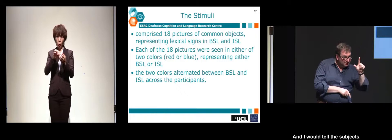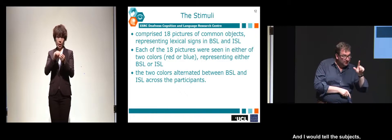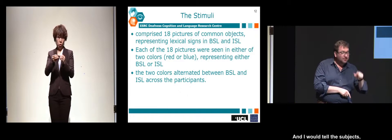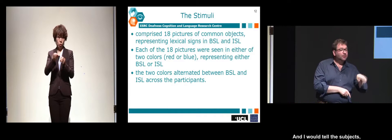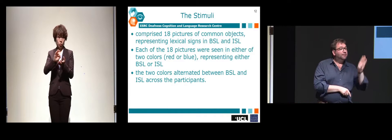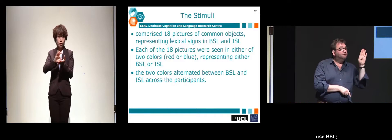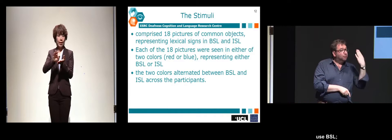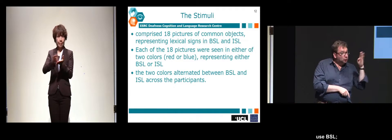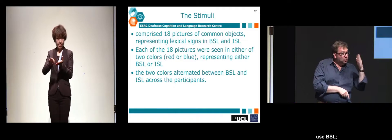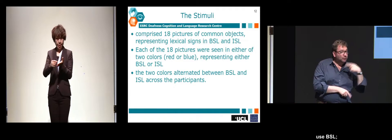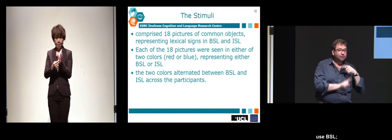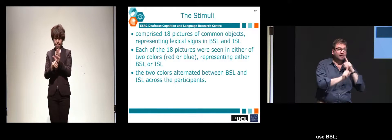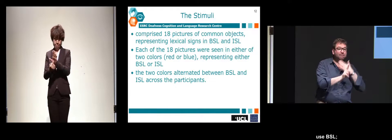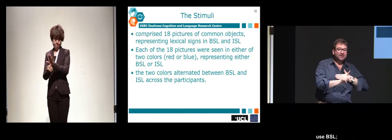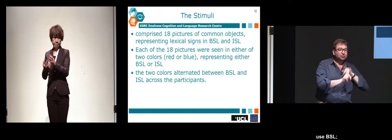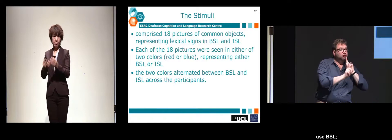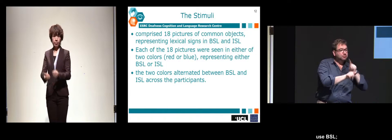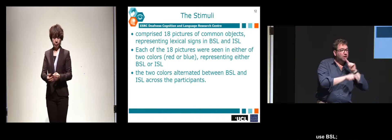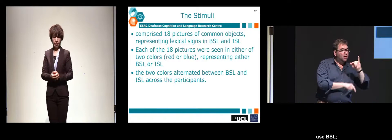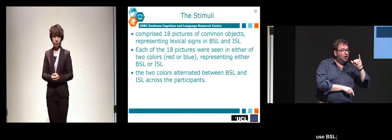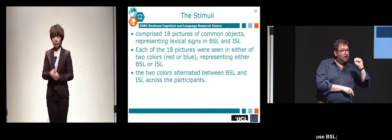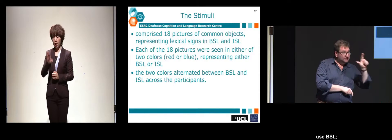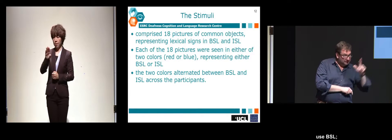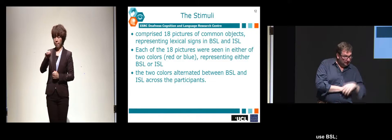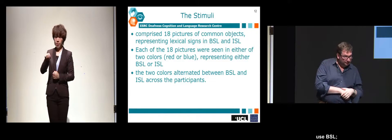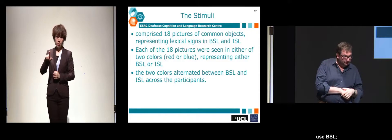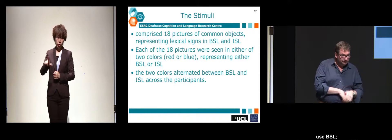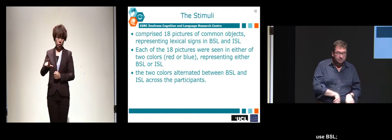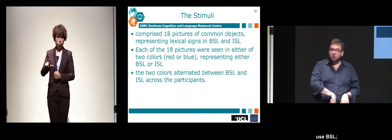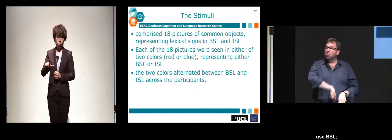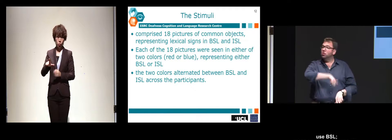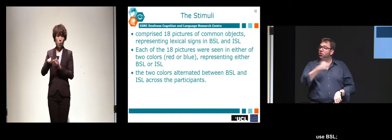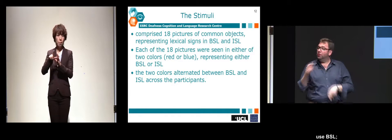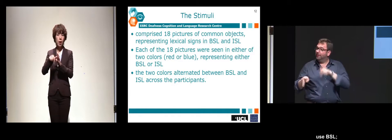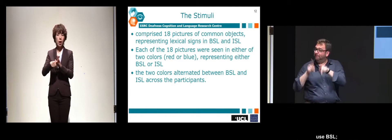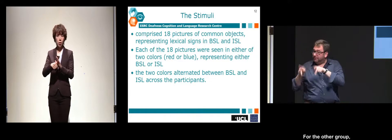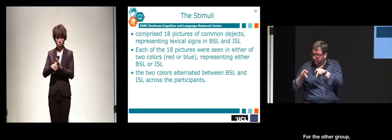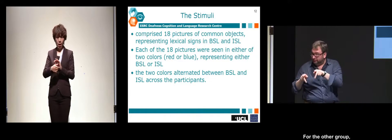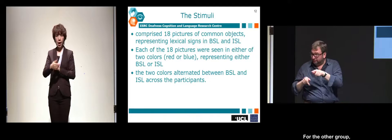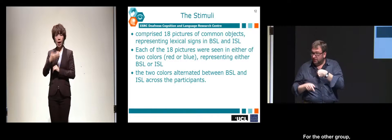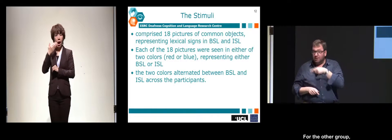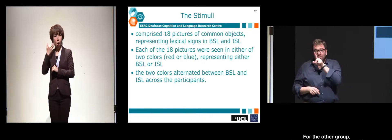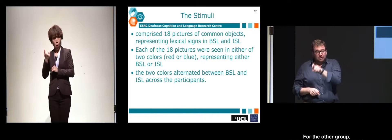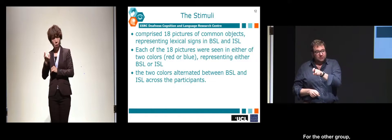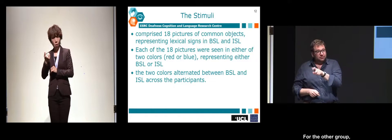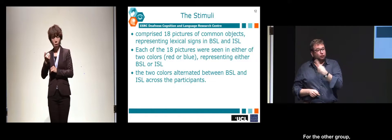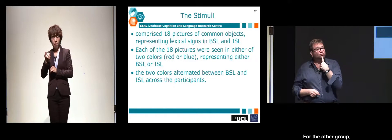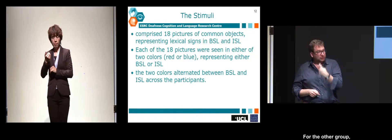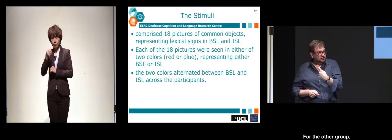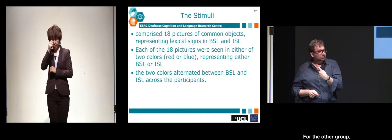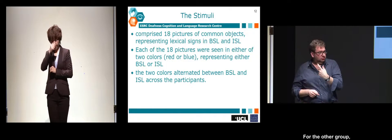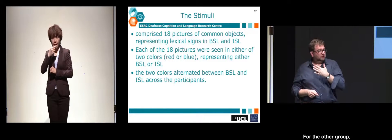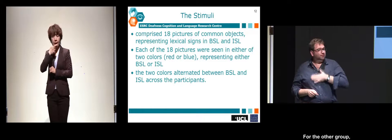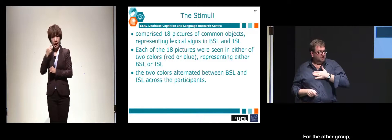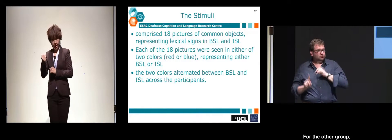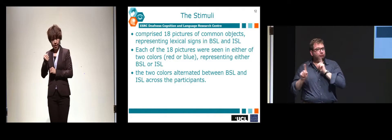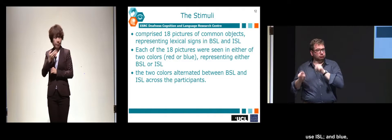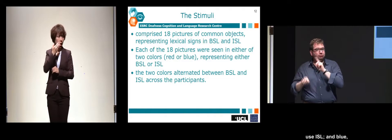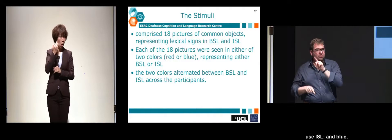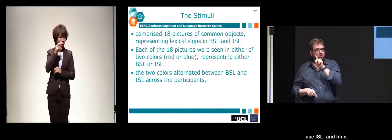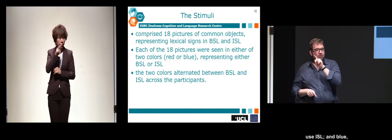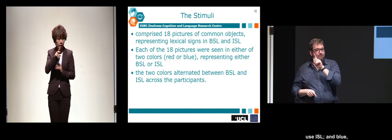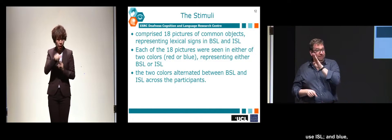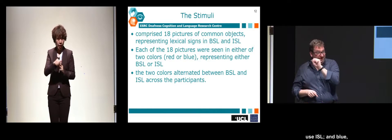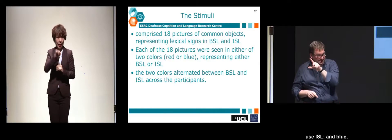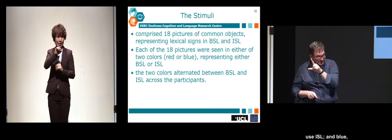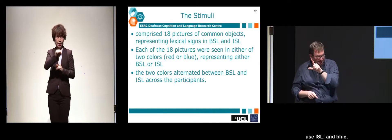when you see red, use BSL. When you see blue, use ISL. For the other group, I would say, when you see red,